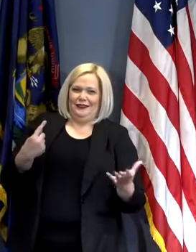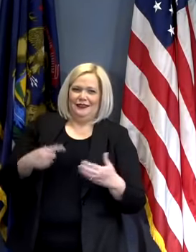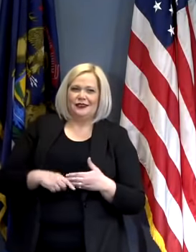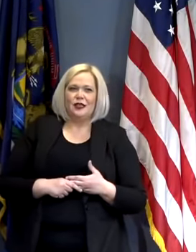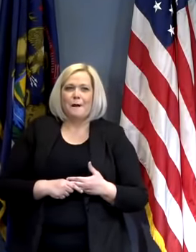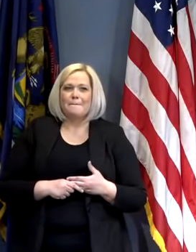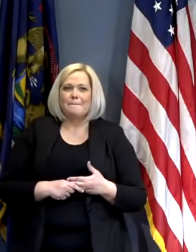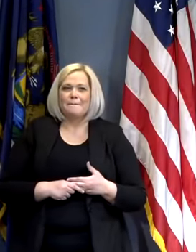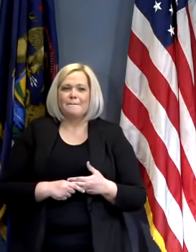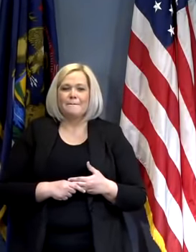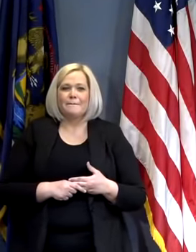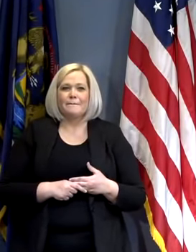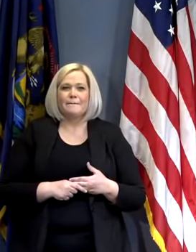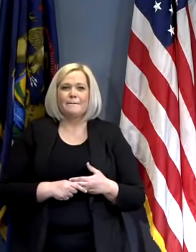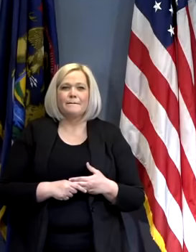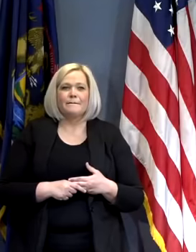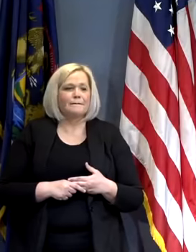There was supposed to be a